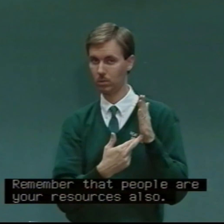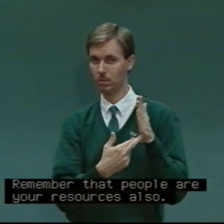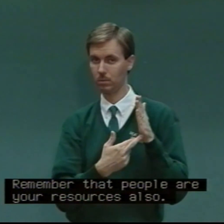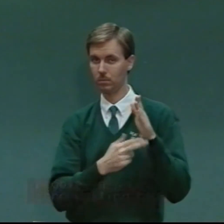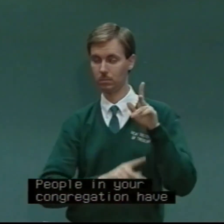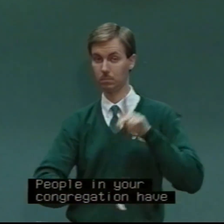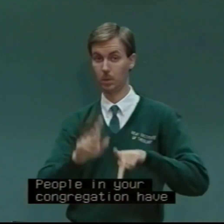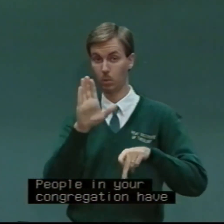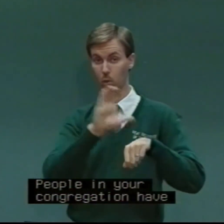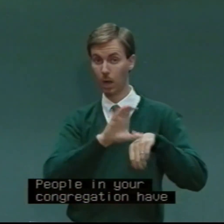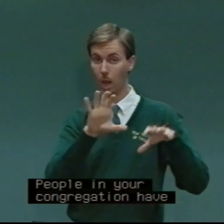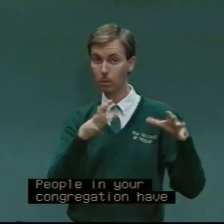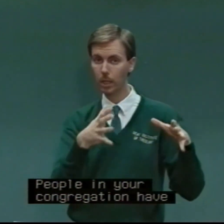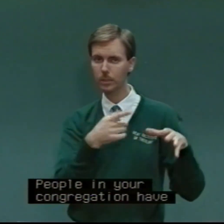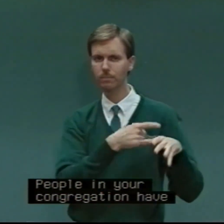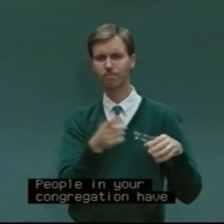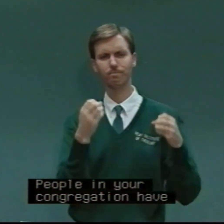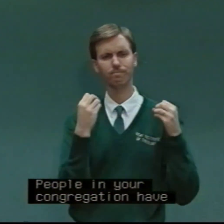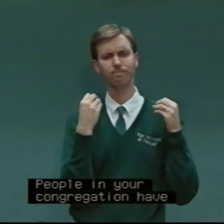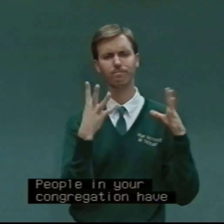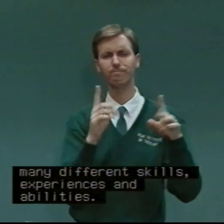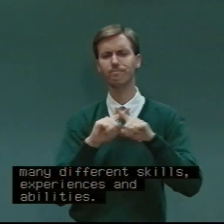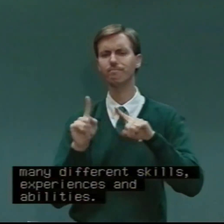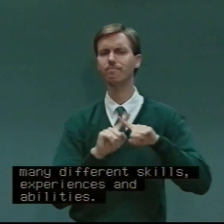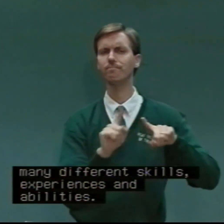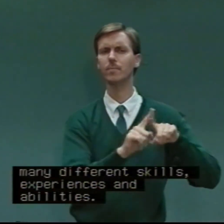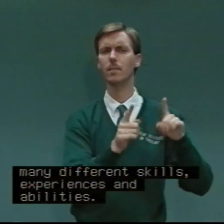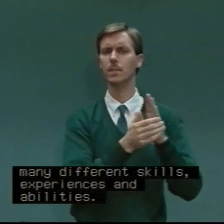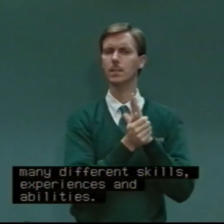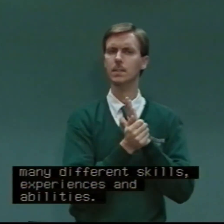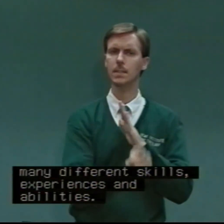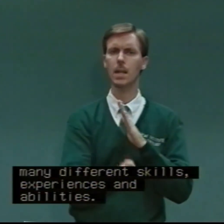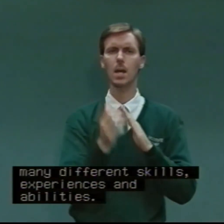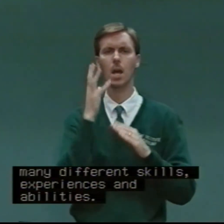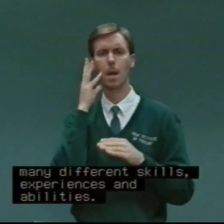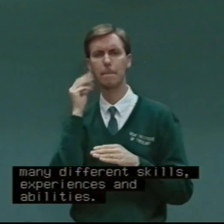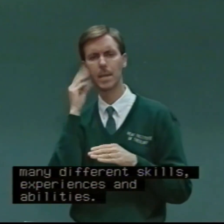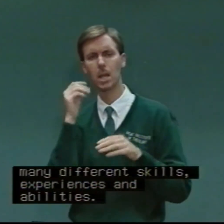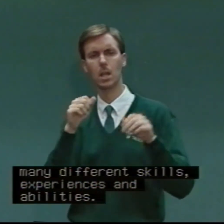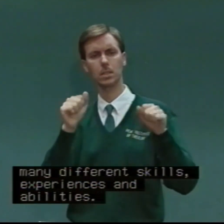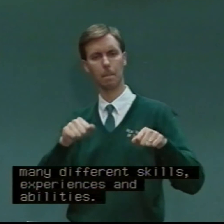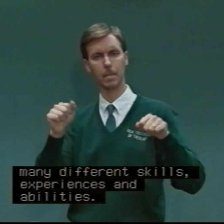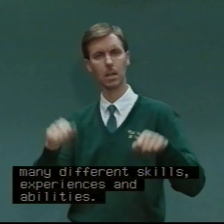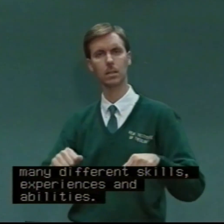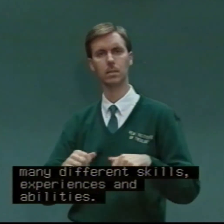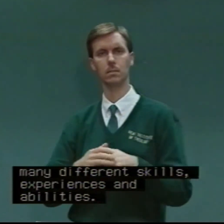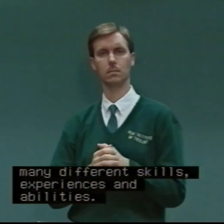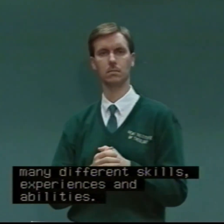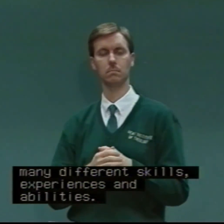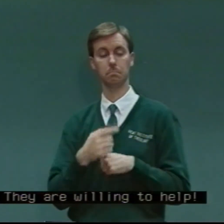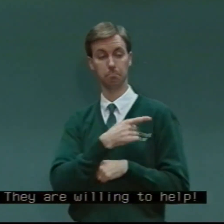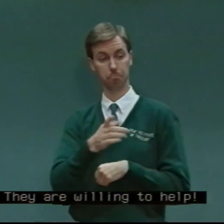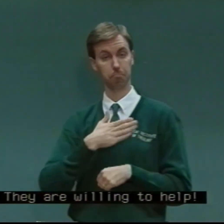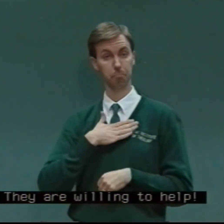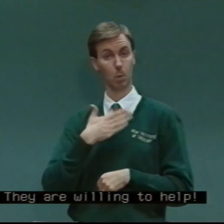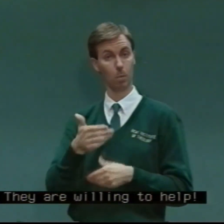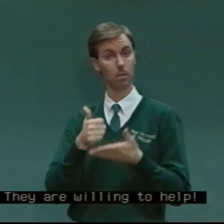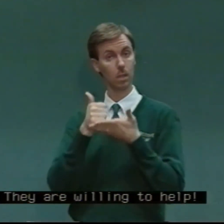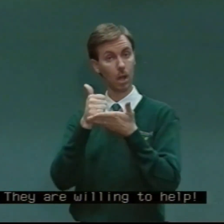also. People in your congregation have many different skills, experiences, and abilities. They are willing